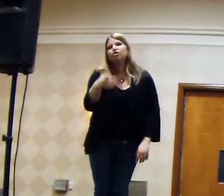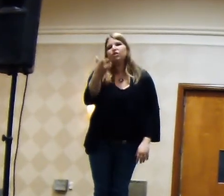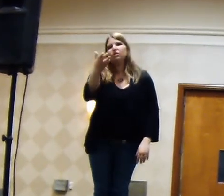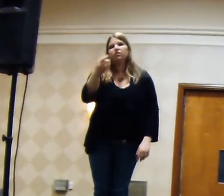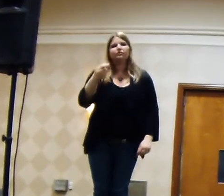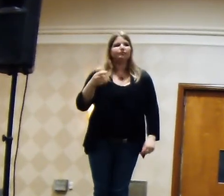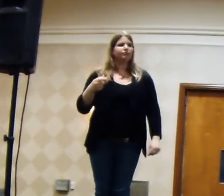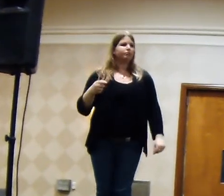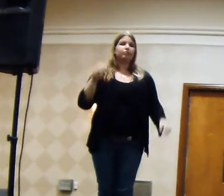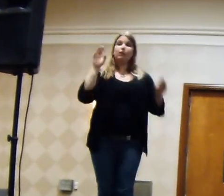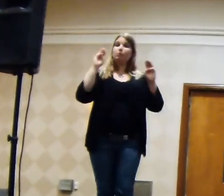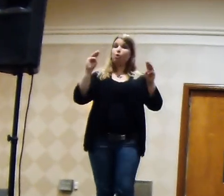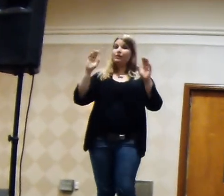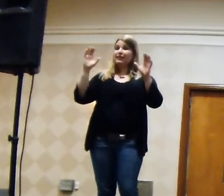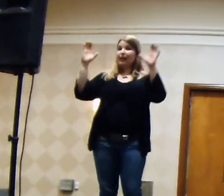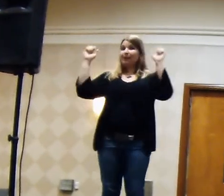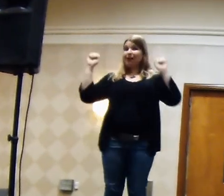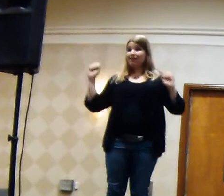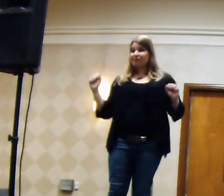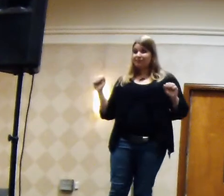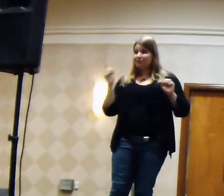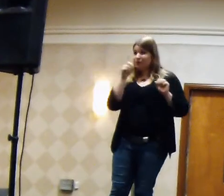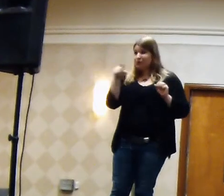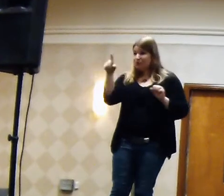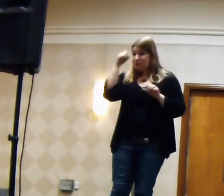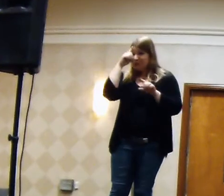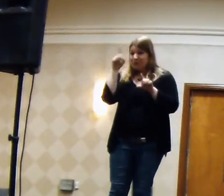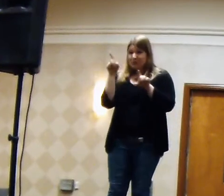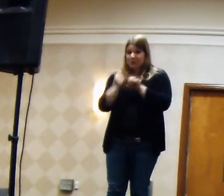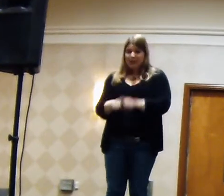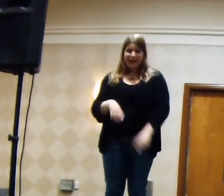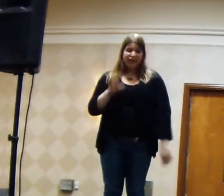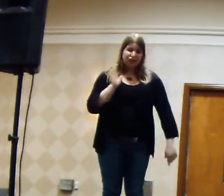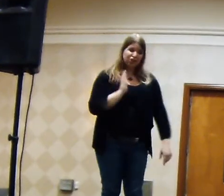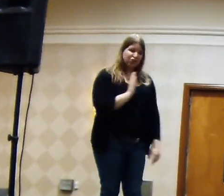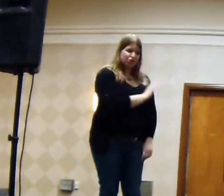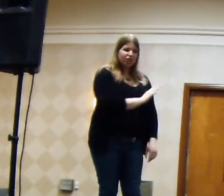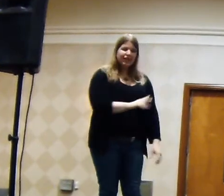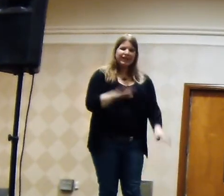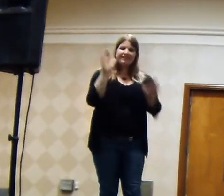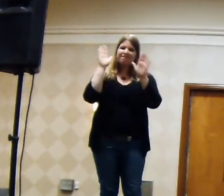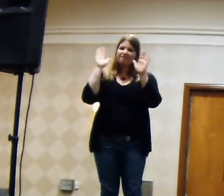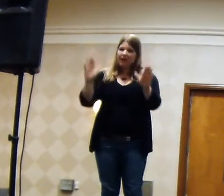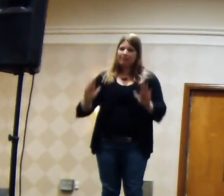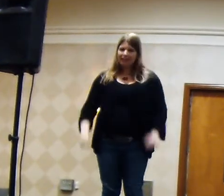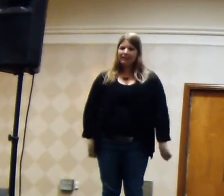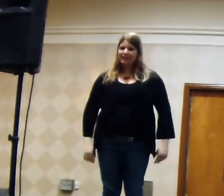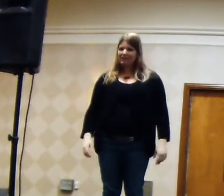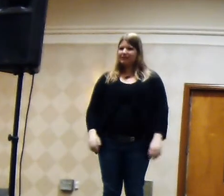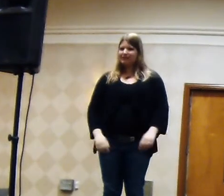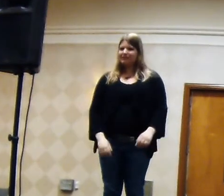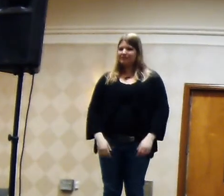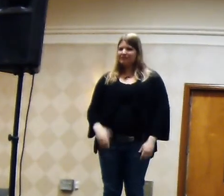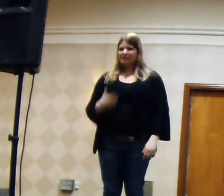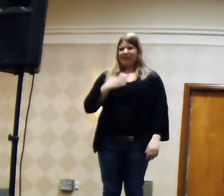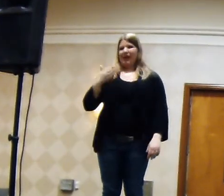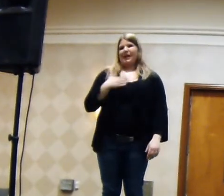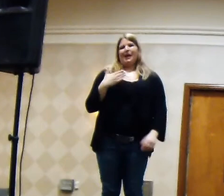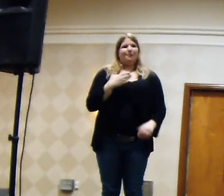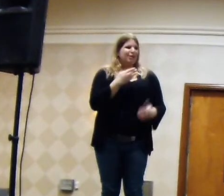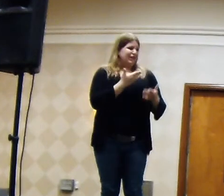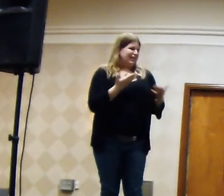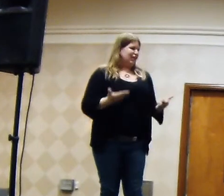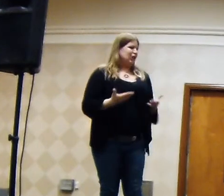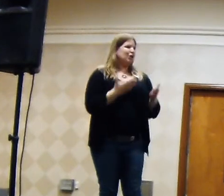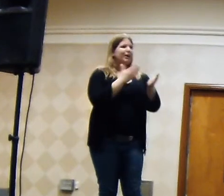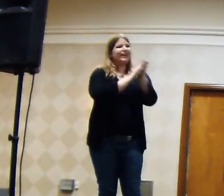Well, Motor City Comic Con, I think we can all agree that she most certainly is fabulous. And so happy to have her here.